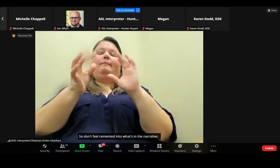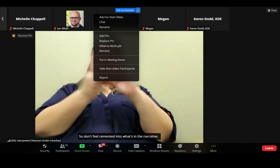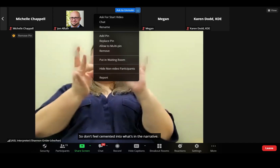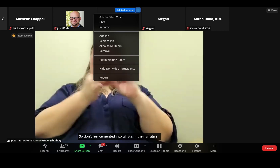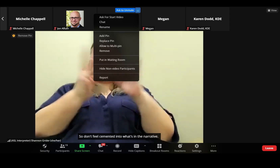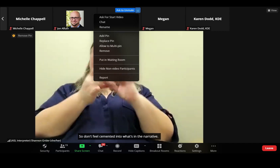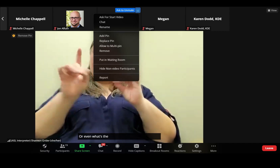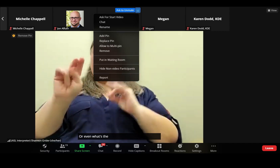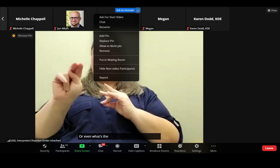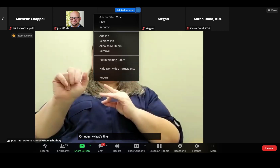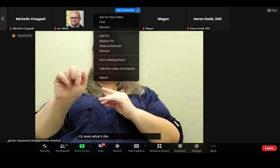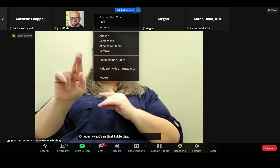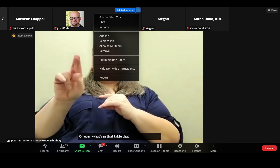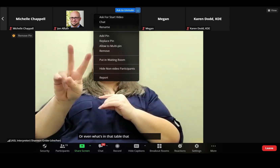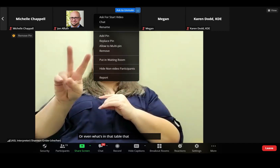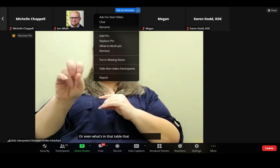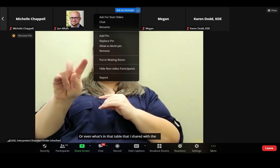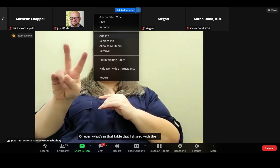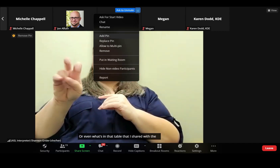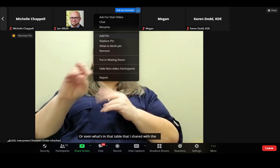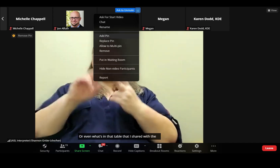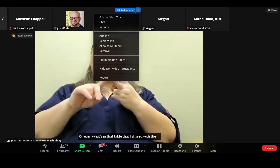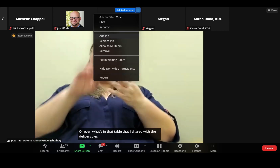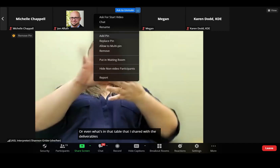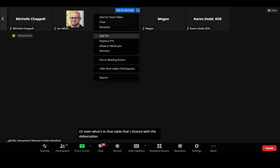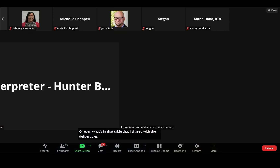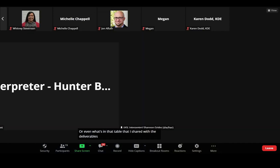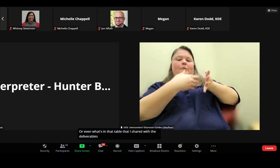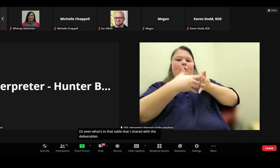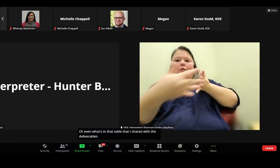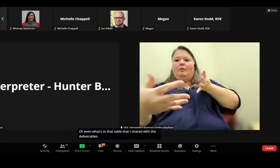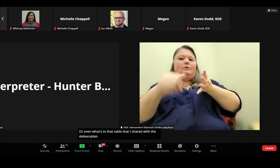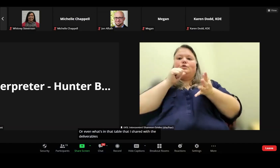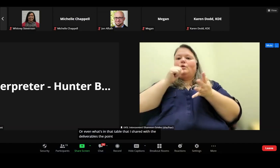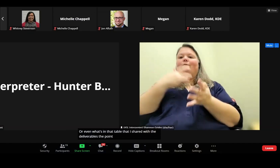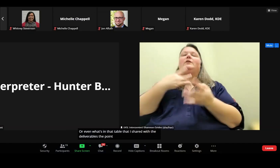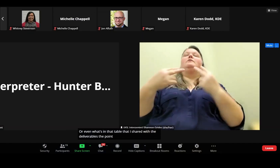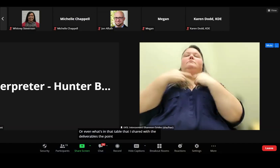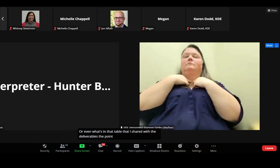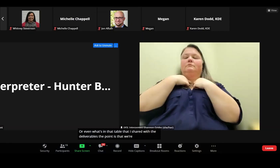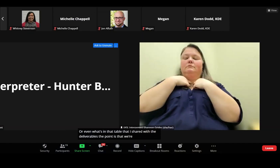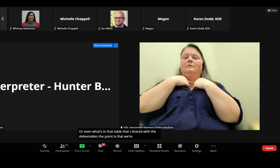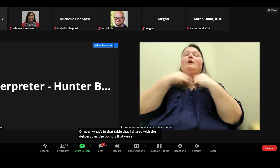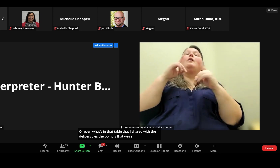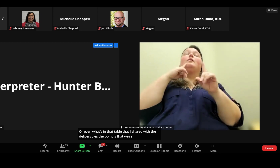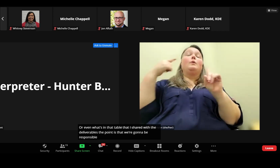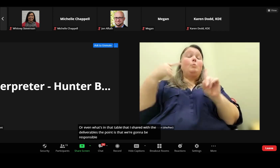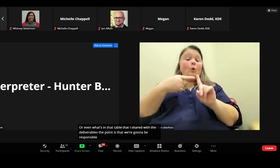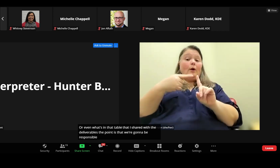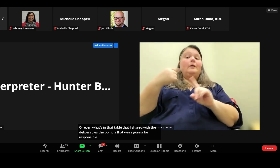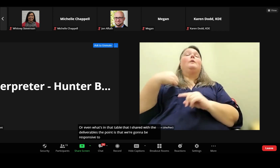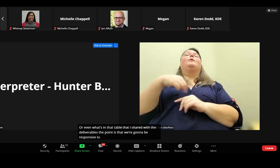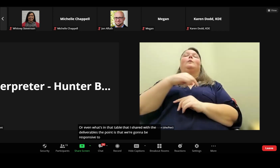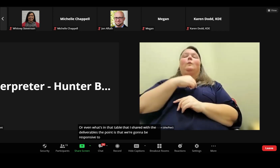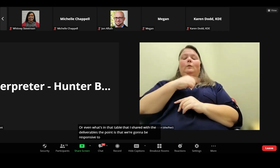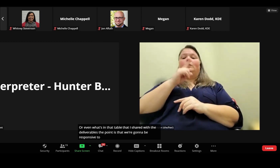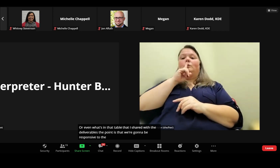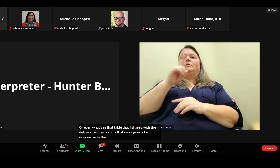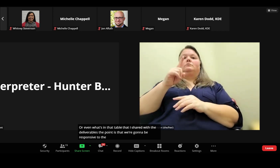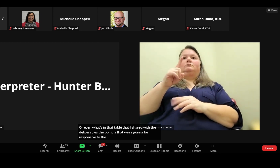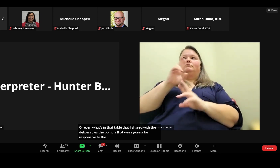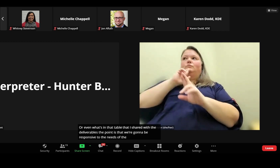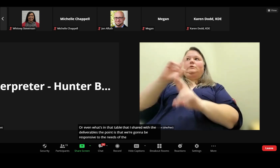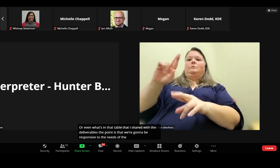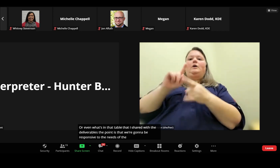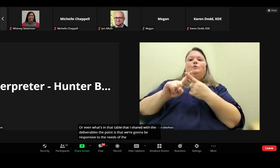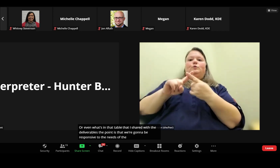table that I shared with the deliverables. The point is that we're going to be responsive to the needs of the schools and districts